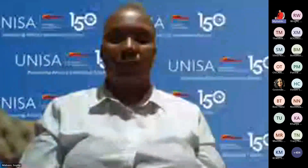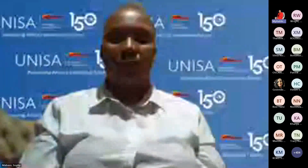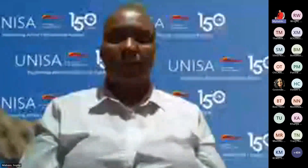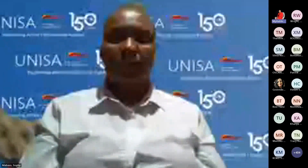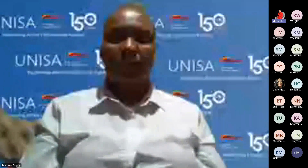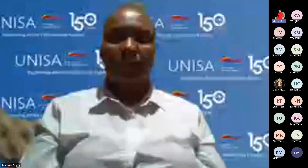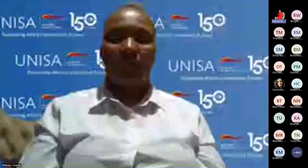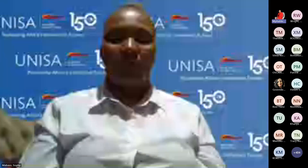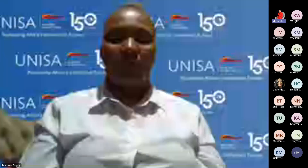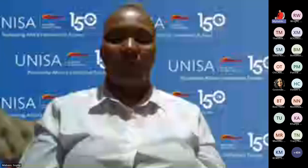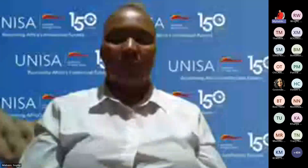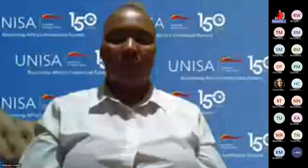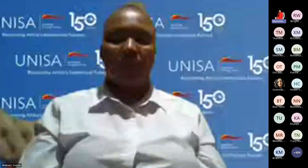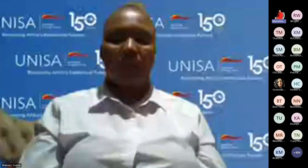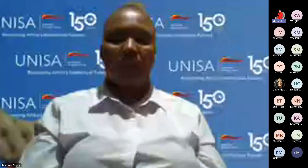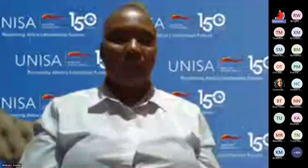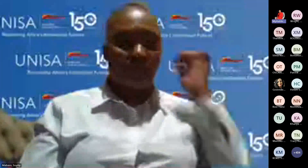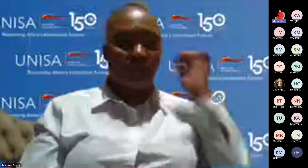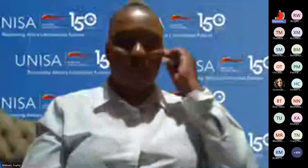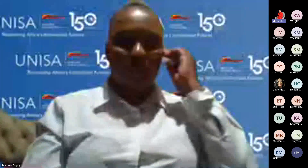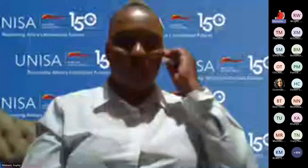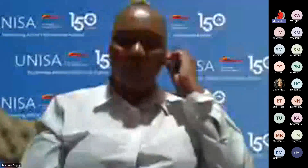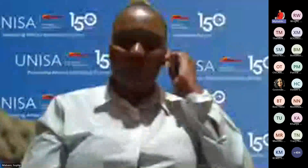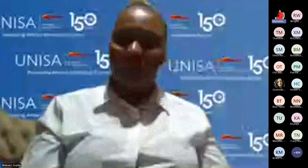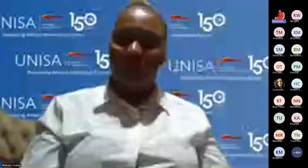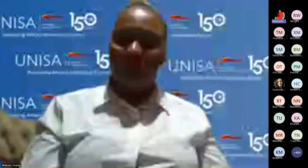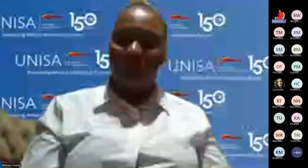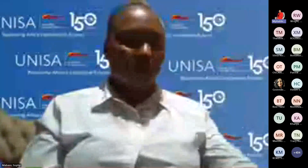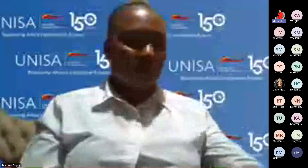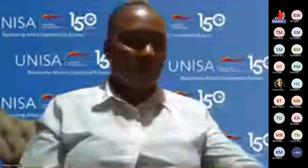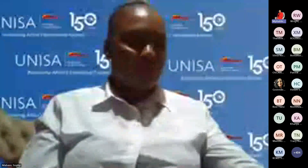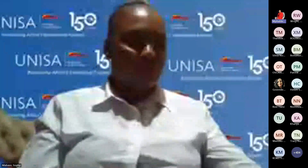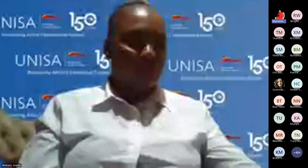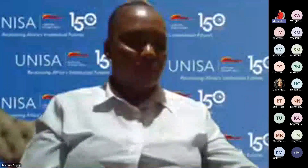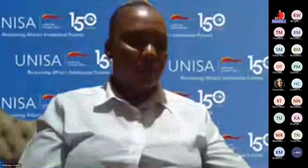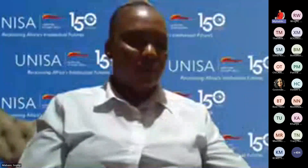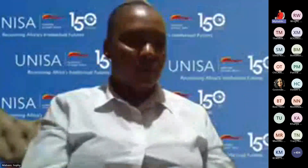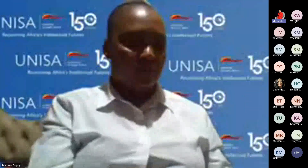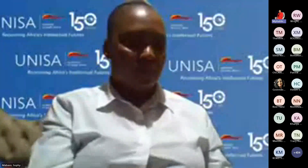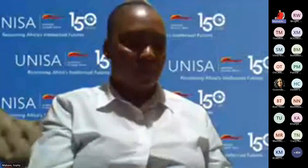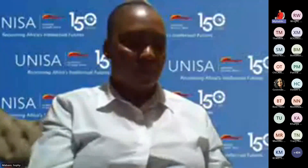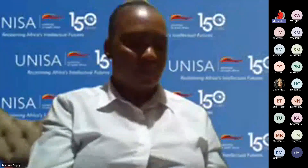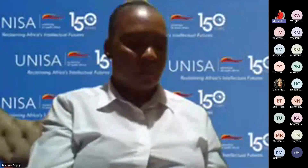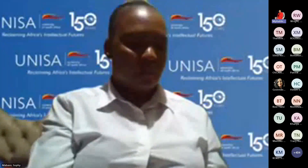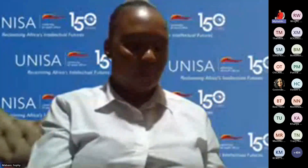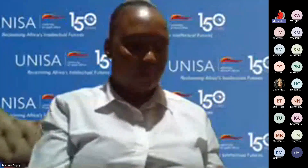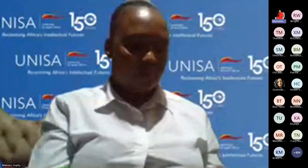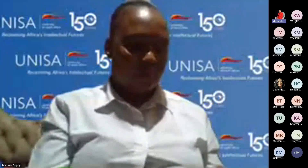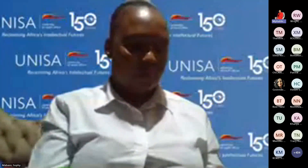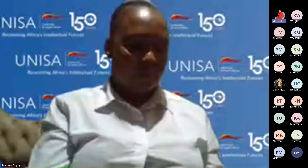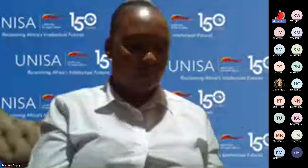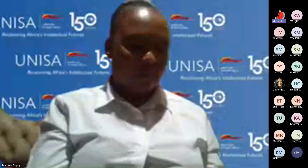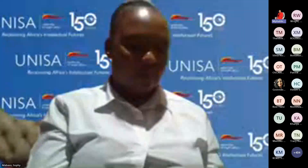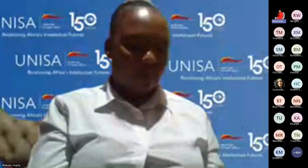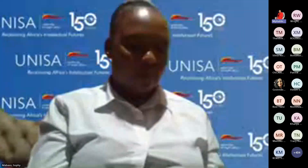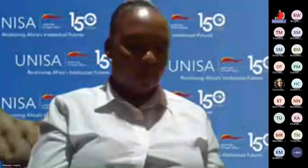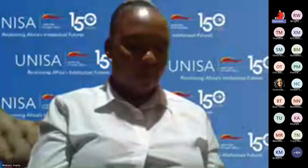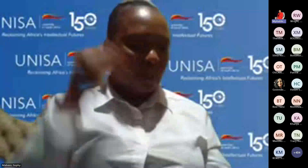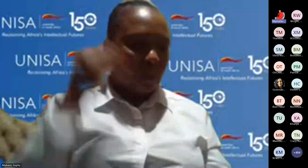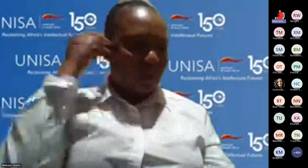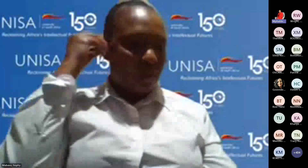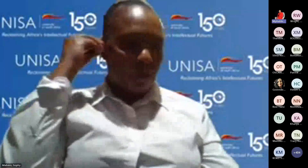and make sure that you scan properly, because otherwise your pictures, if are not accepted, you will not be able to move